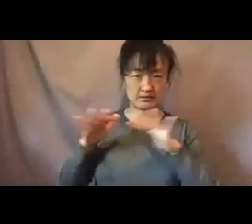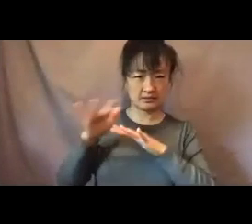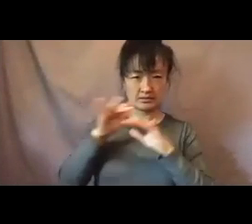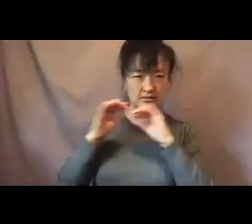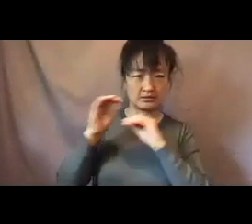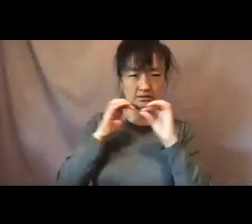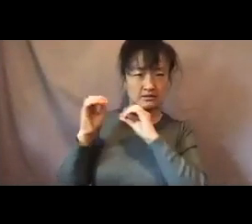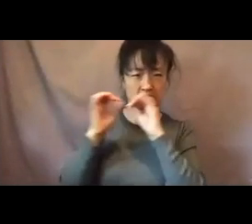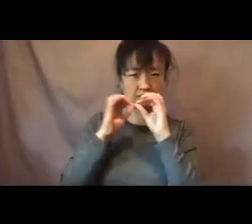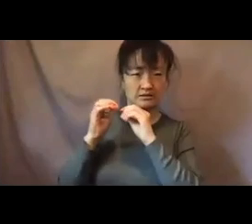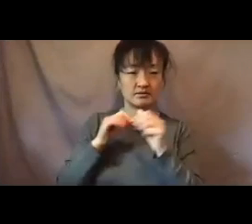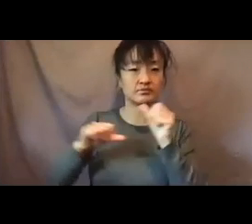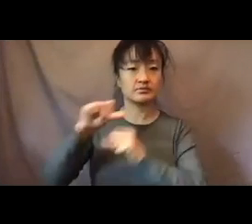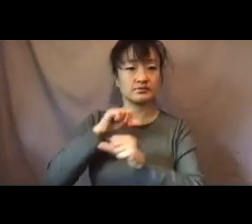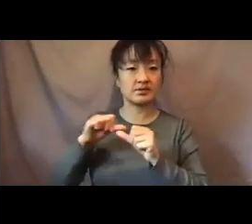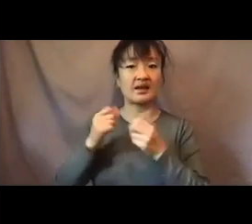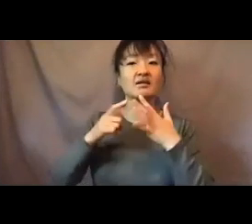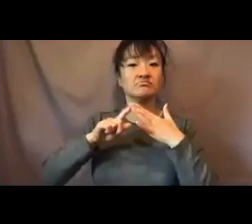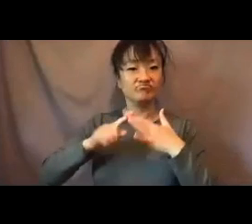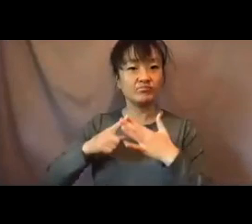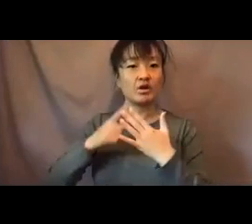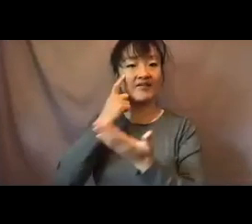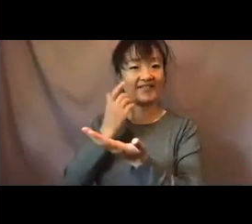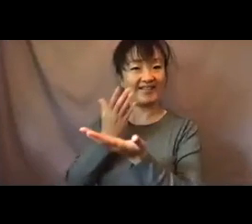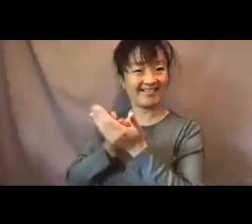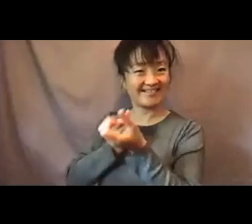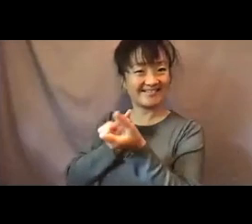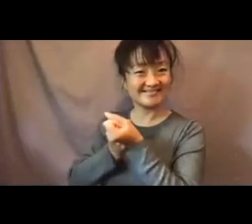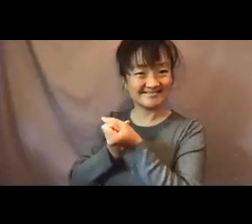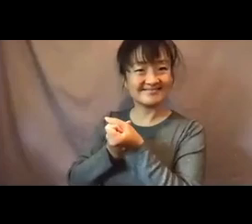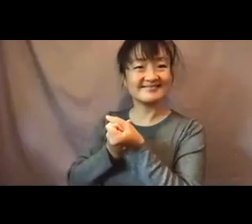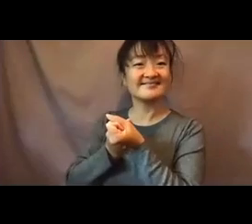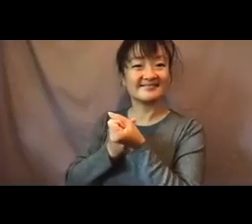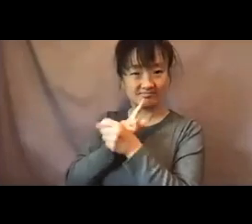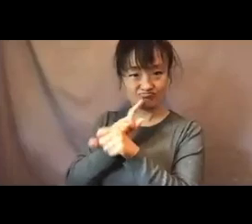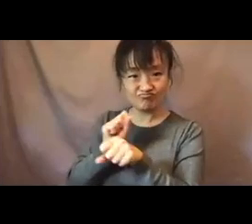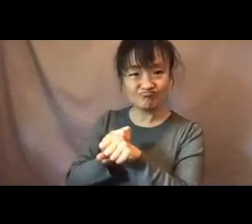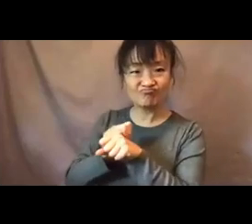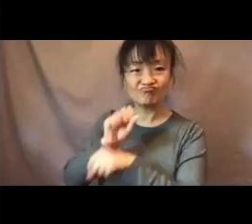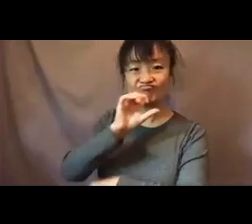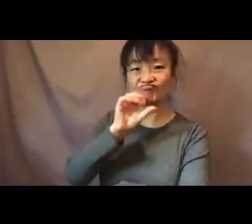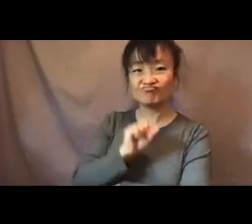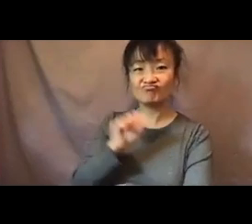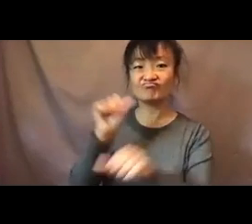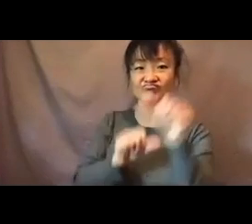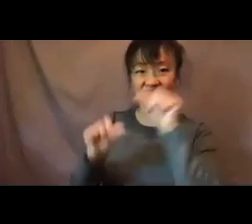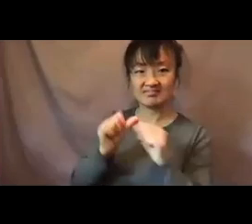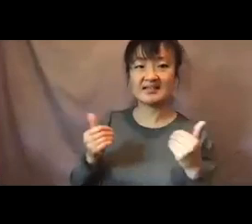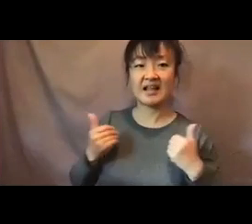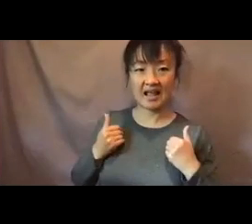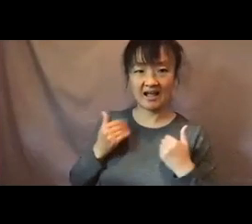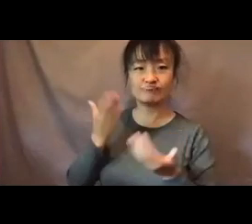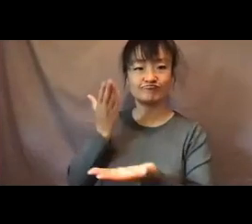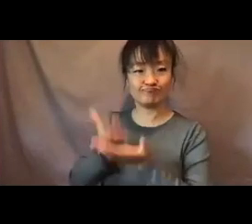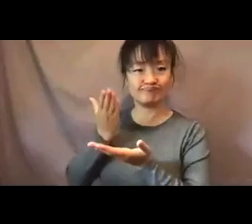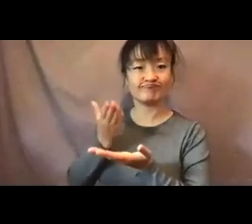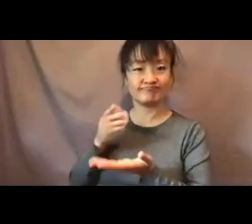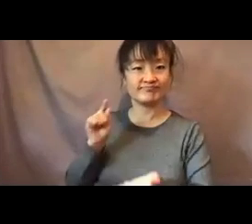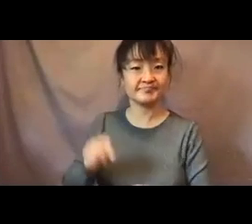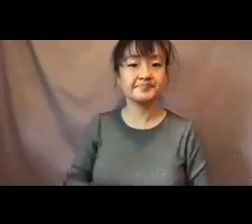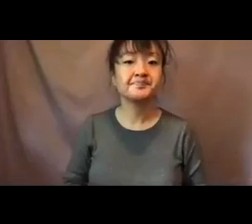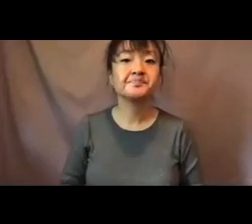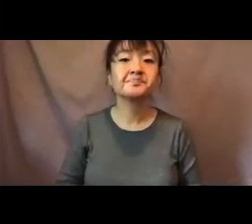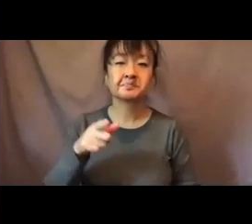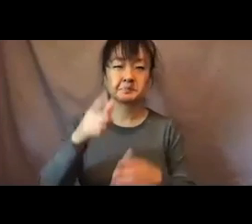It's actually beginning to validate this ancient science. So here's some imaging of the